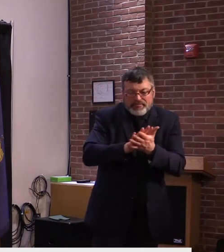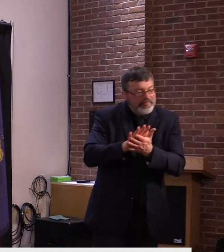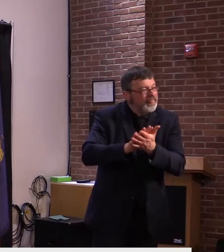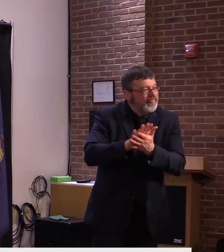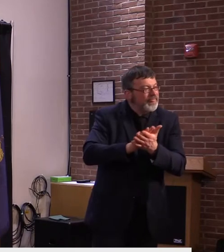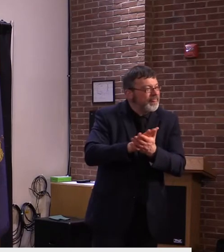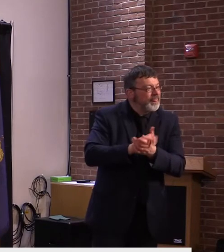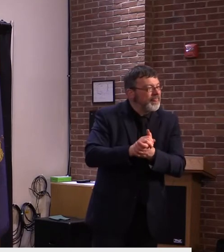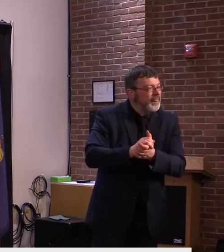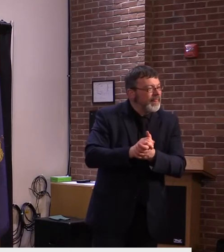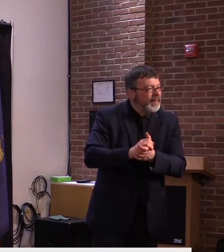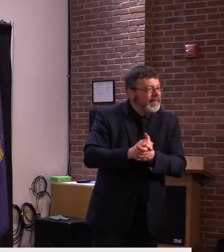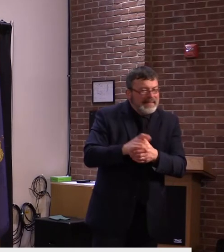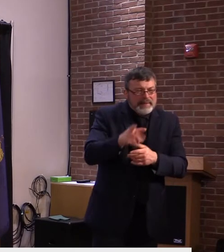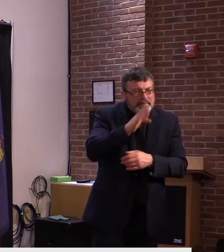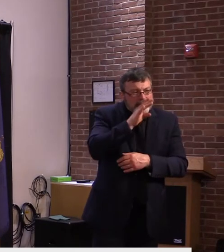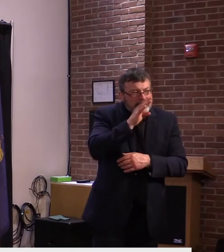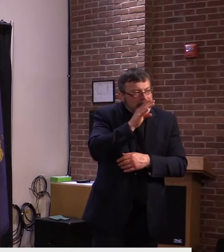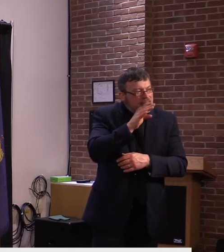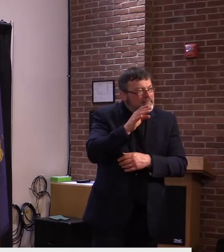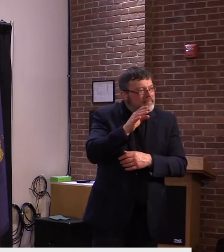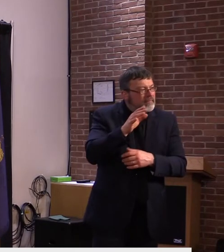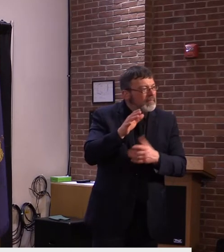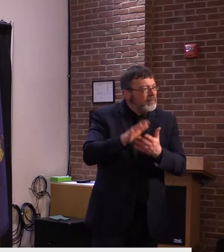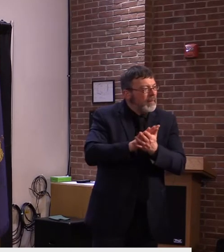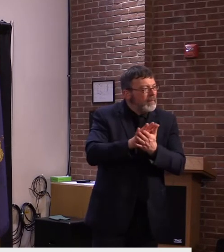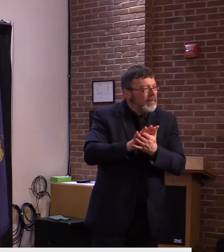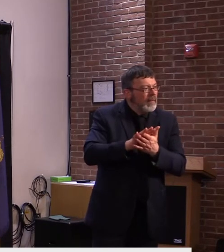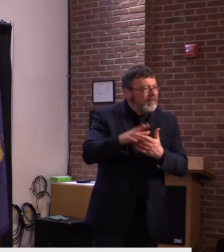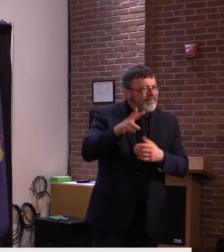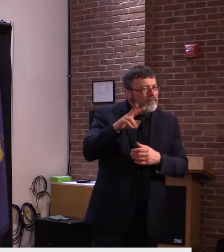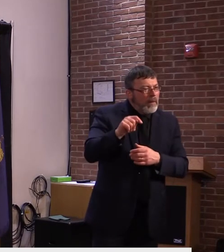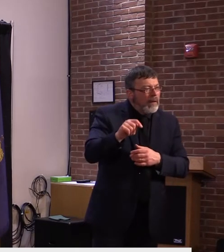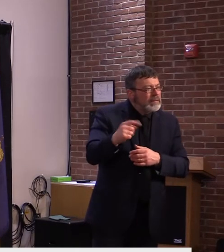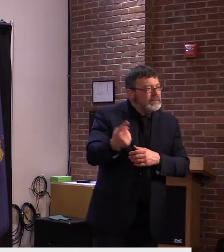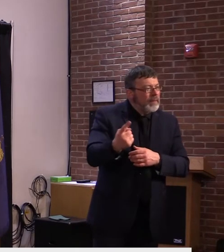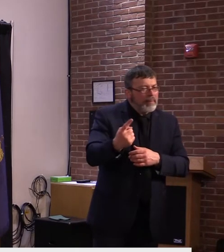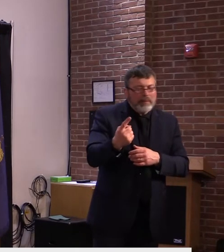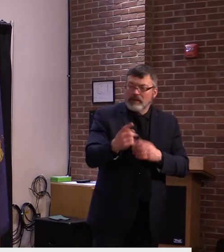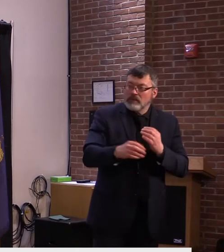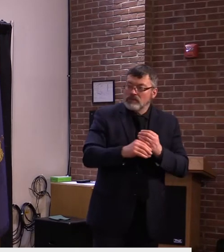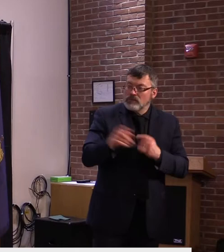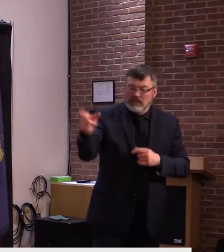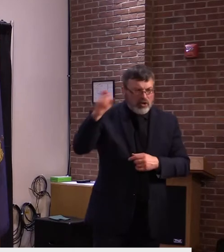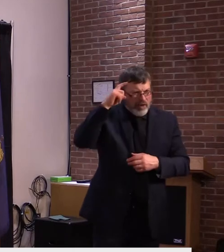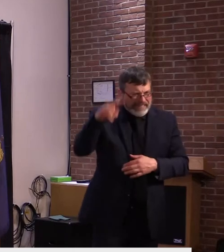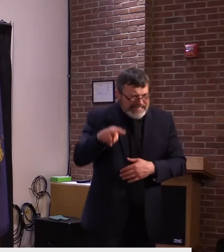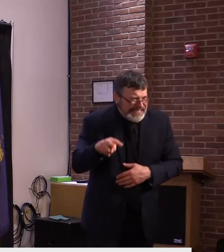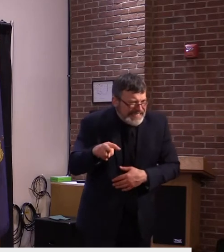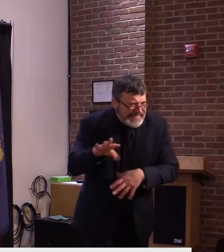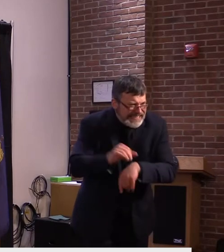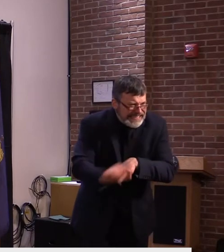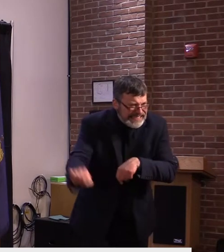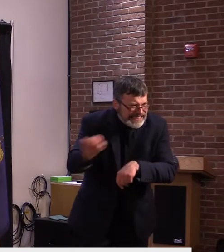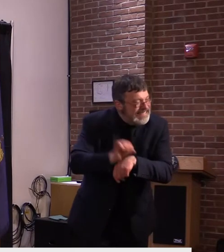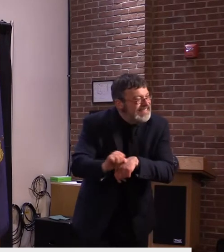number of Vermonters roughly have not gotten that third shot? No, I see the percentages, but do we know the